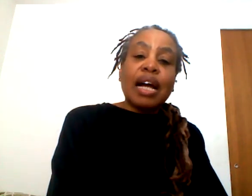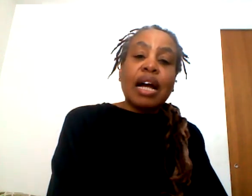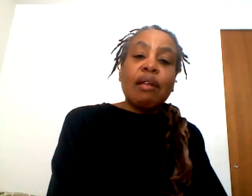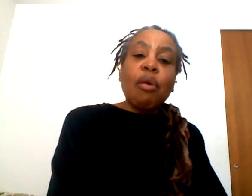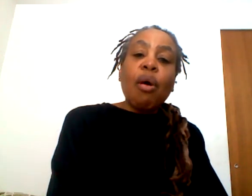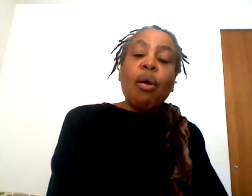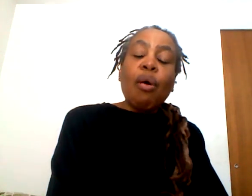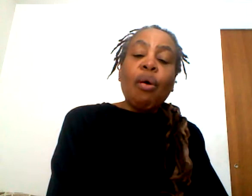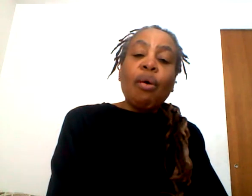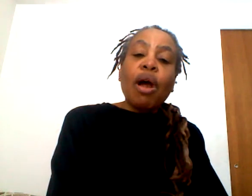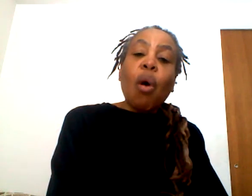askplain.com, or